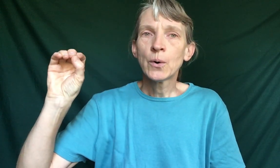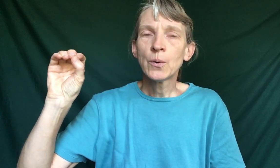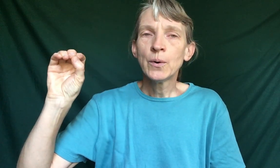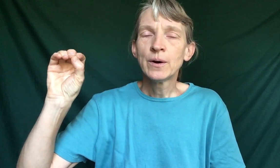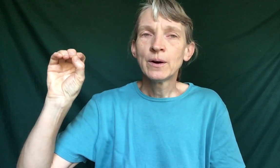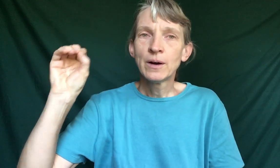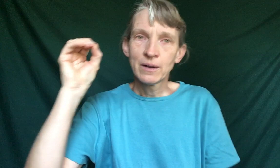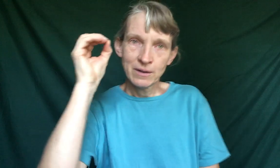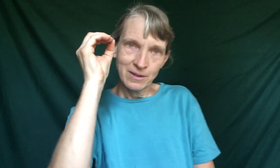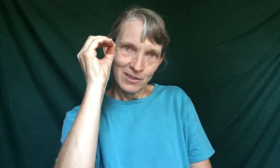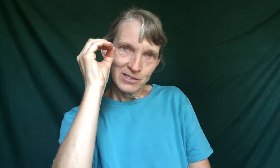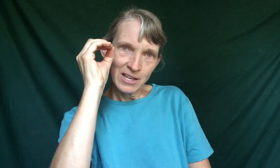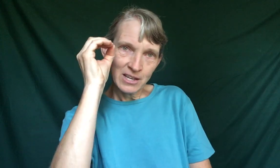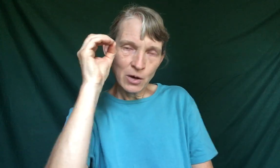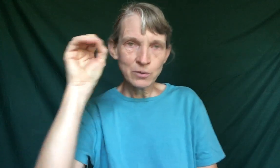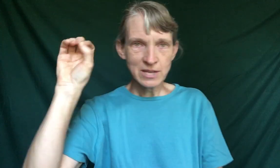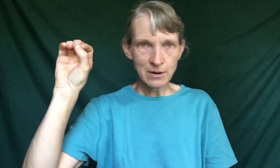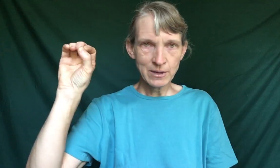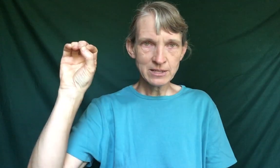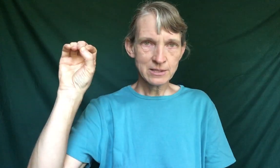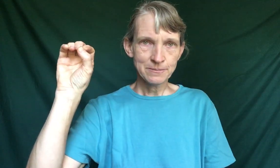O looks like an O sideways.